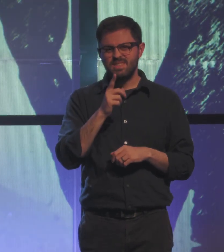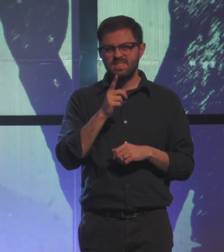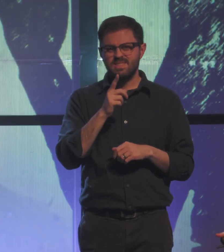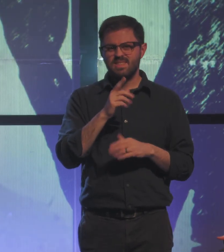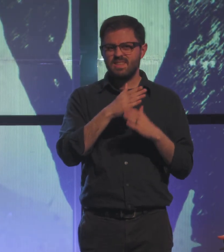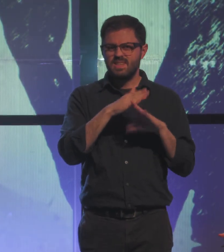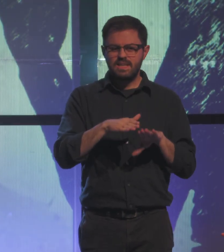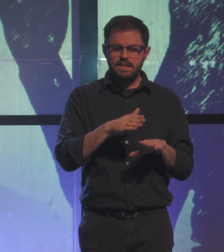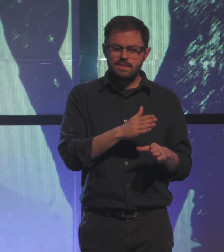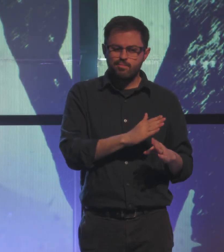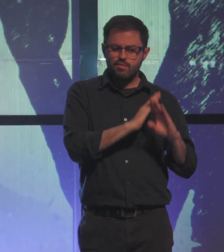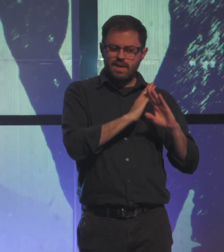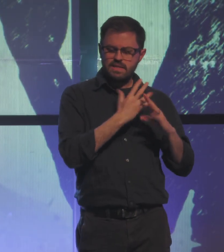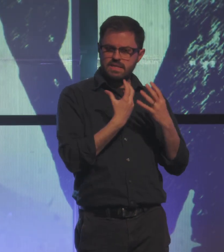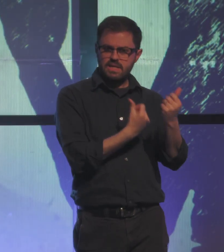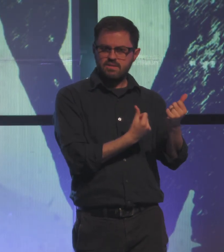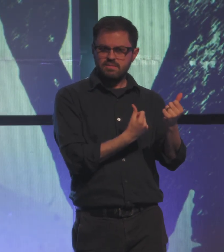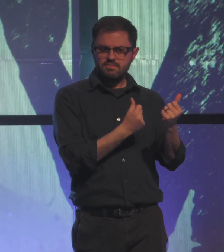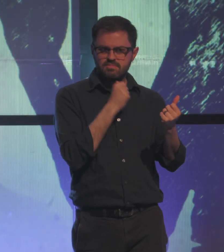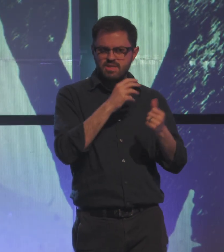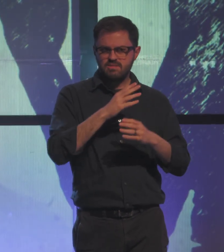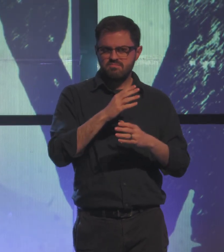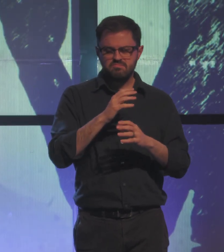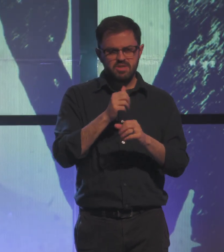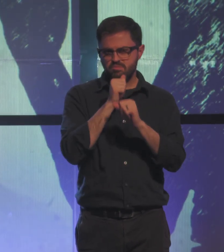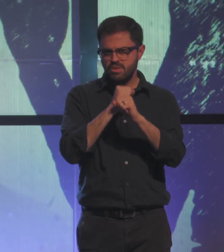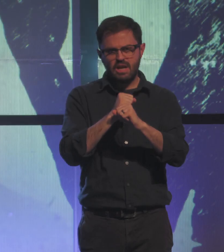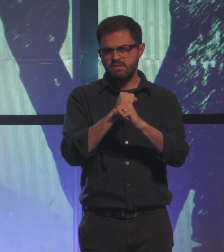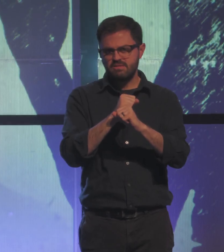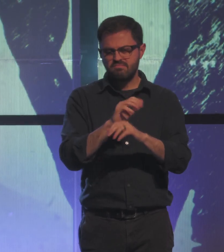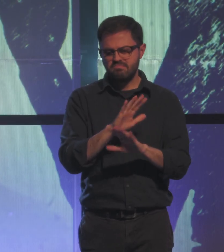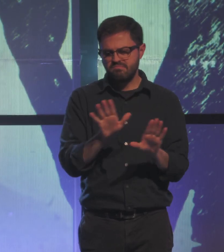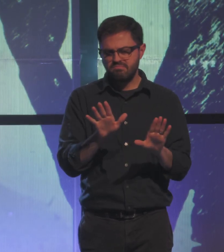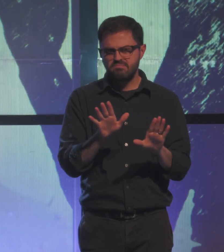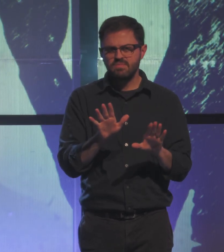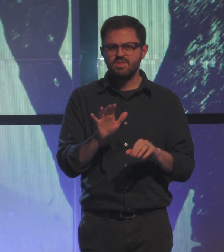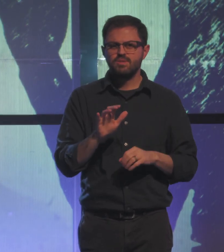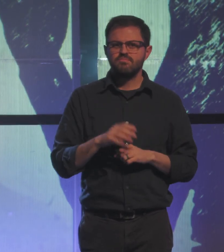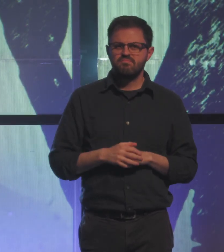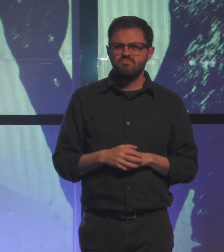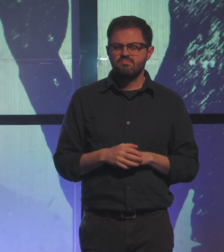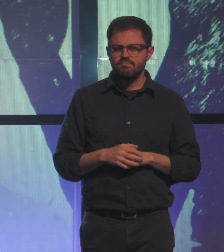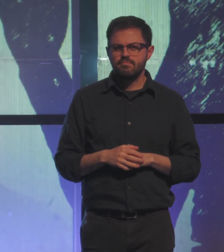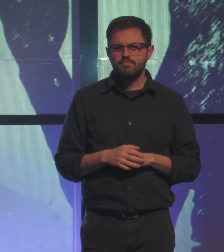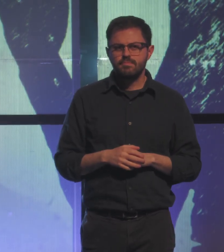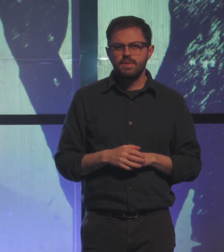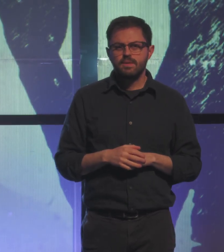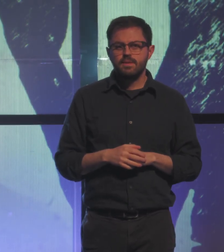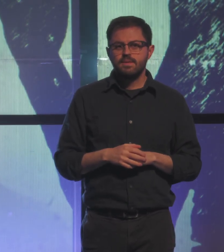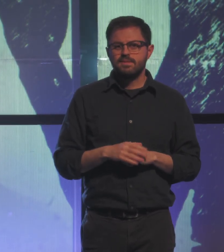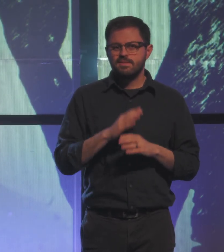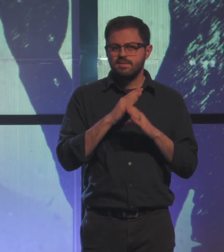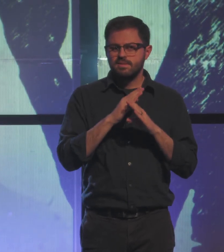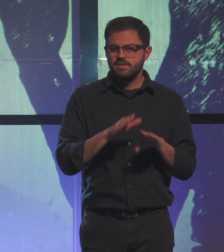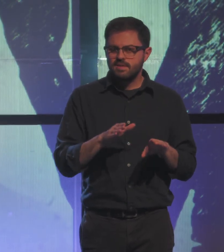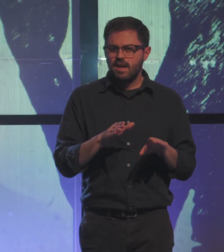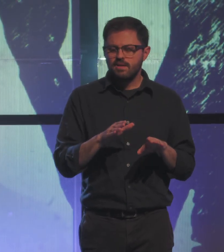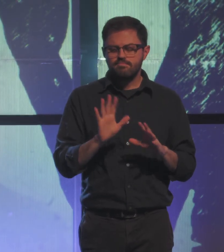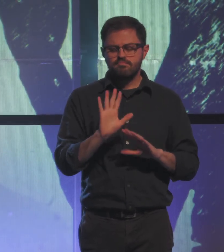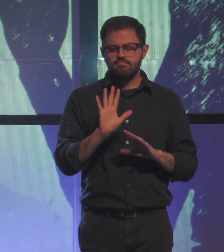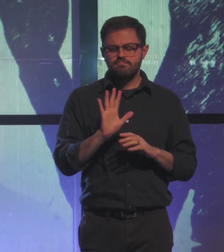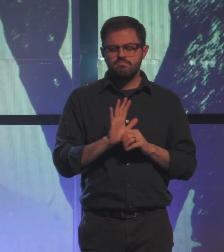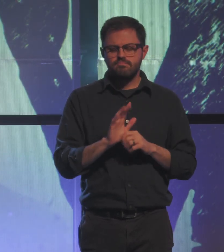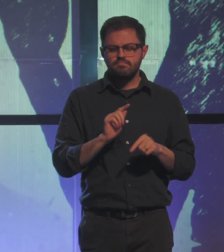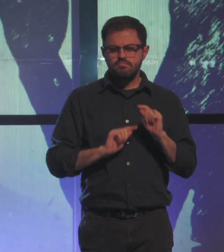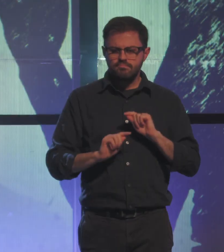not protecting it. That's a great misconception. Silence is not, or strength is